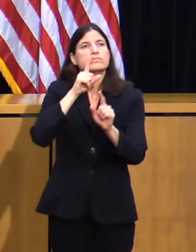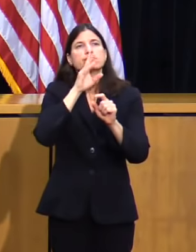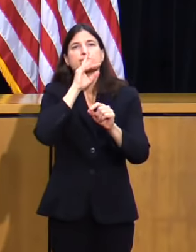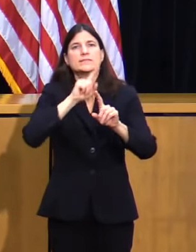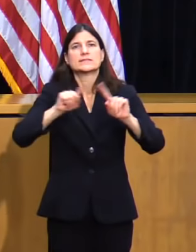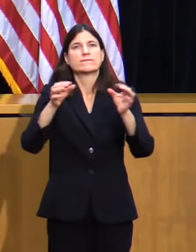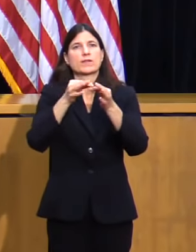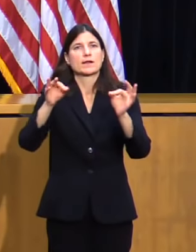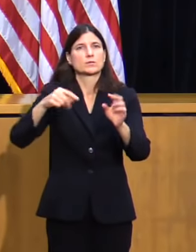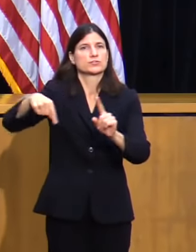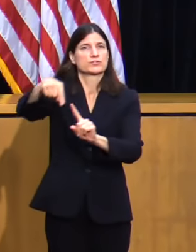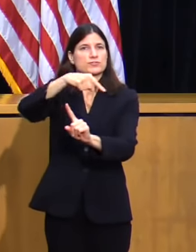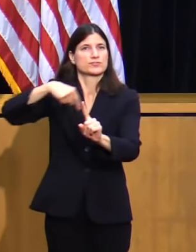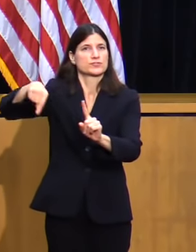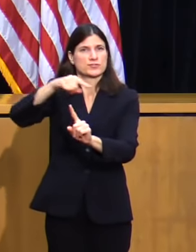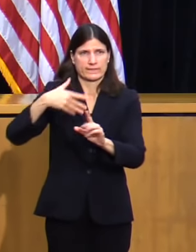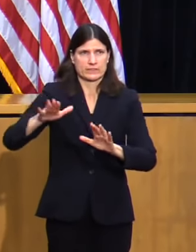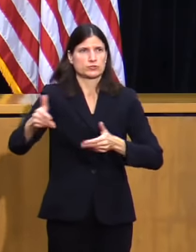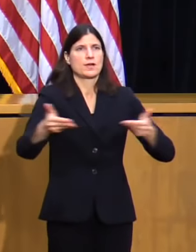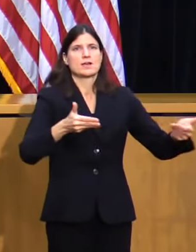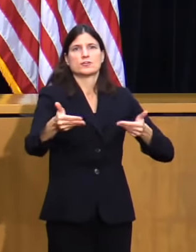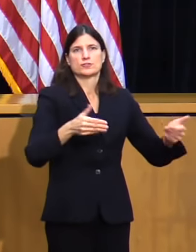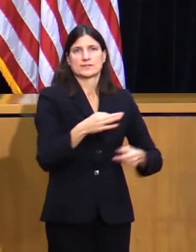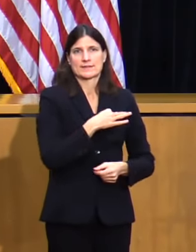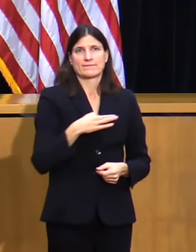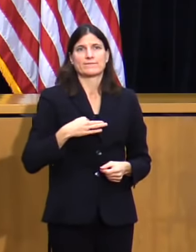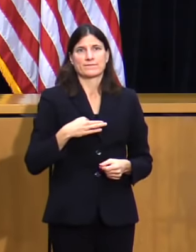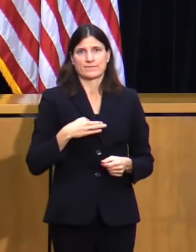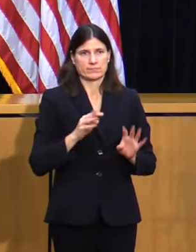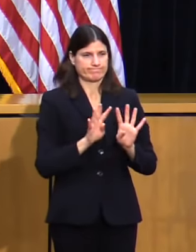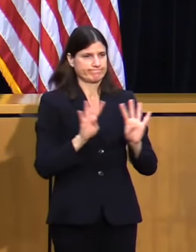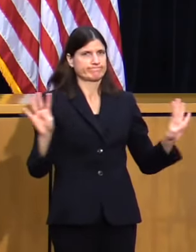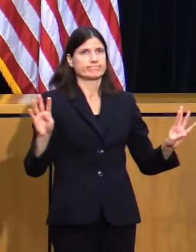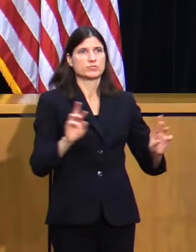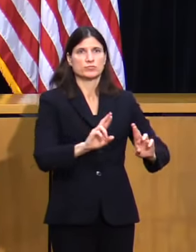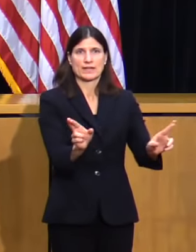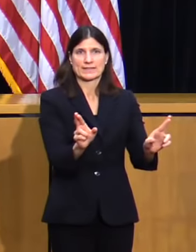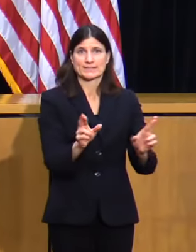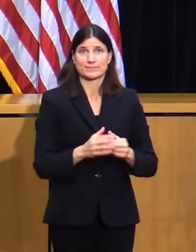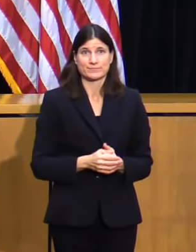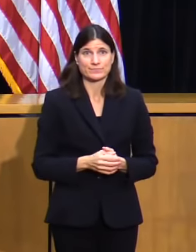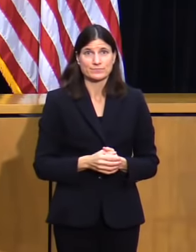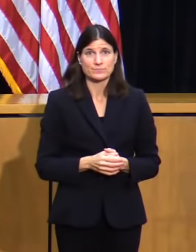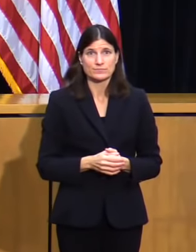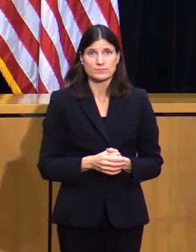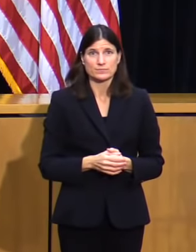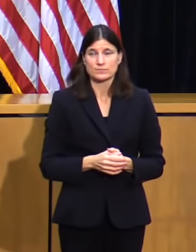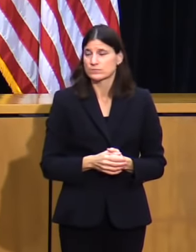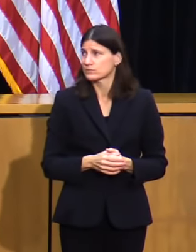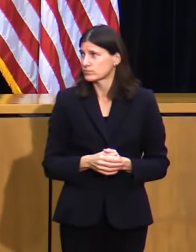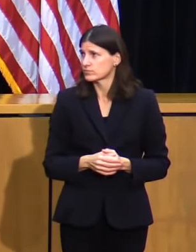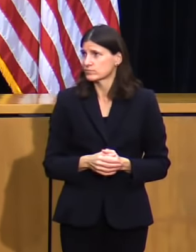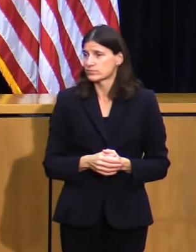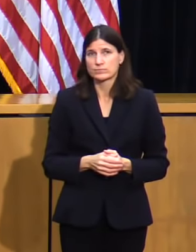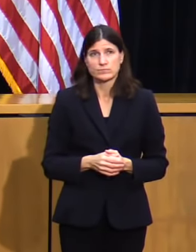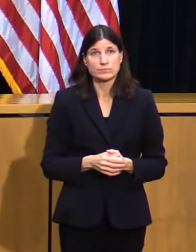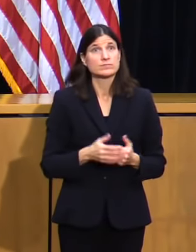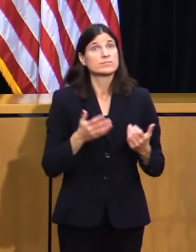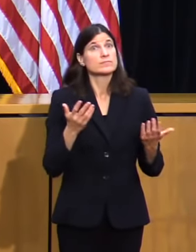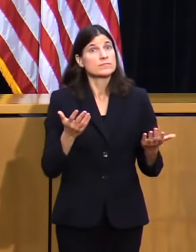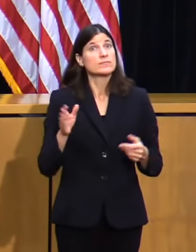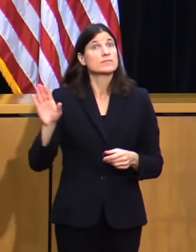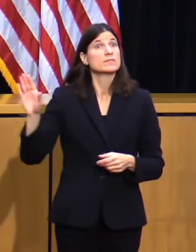are actually, we're starting to flex the role of the contact tracers to contact individuals through like triage cases and